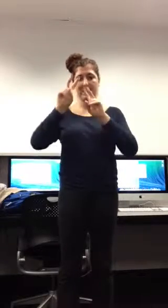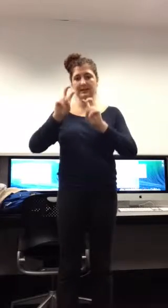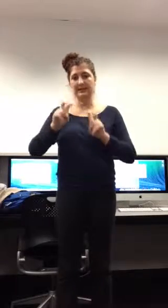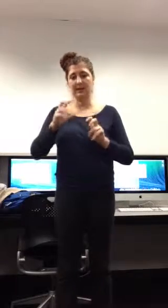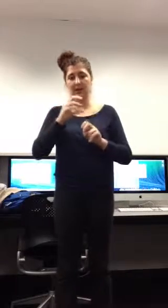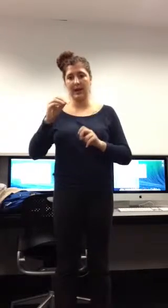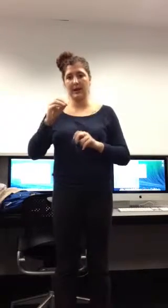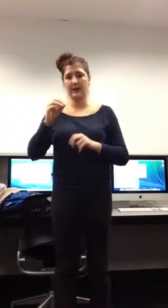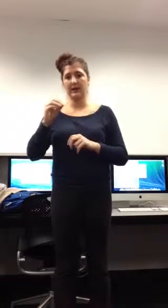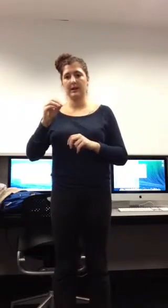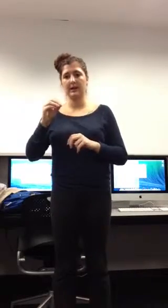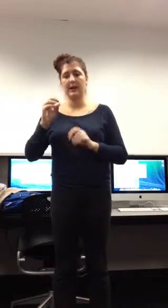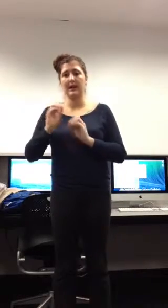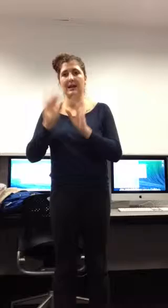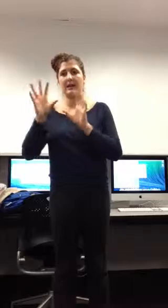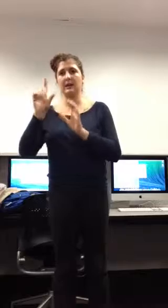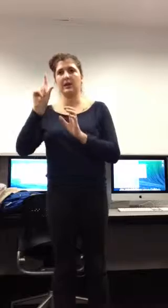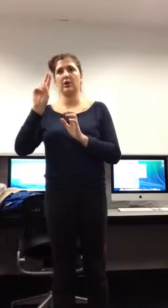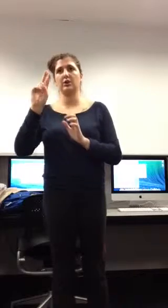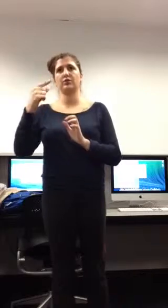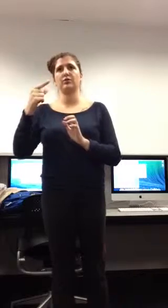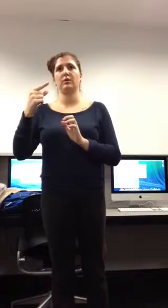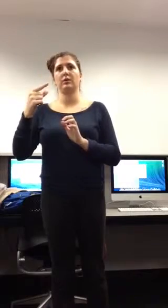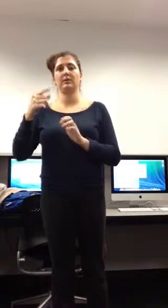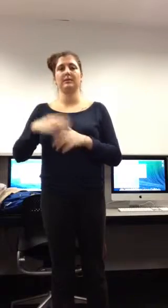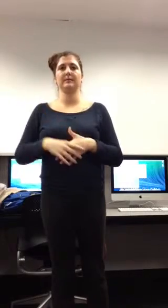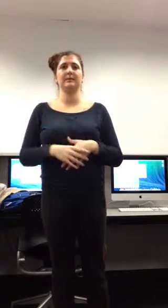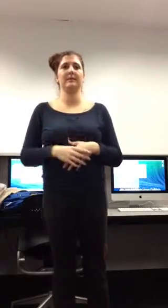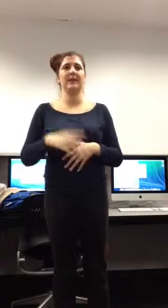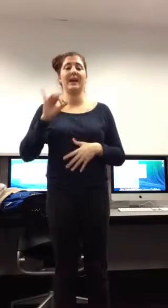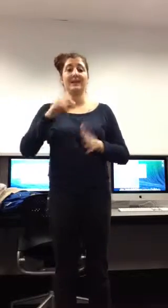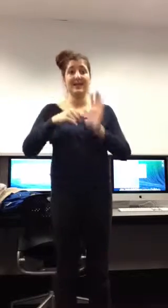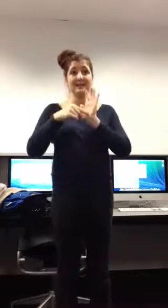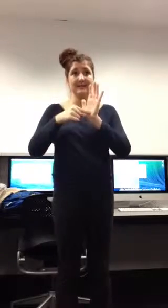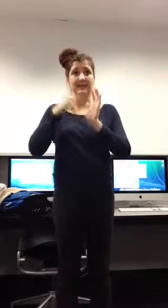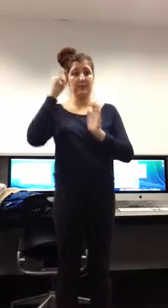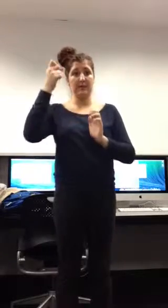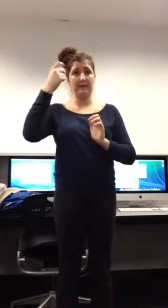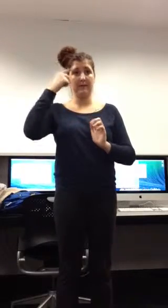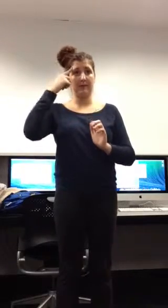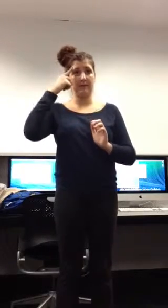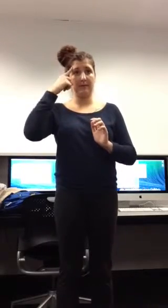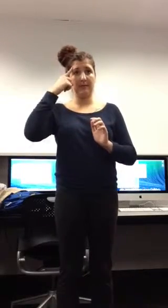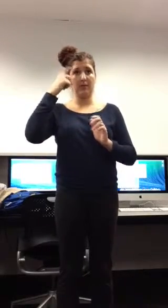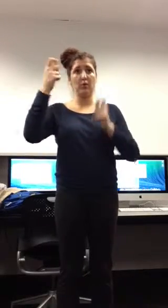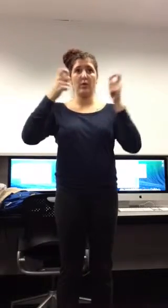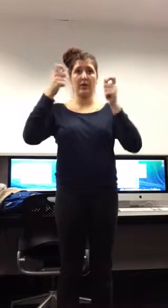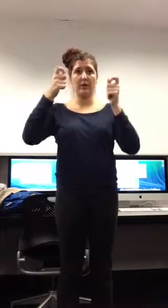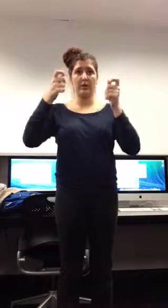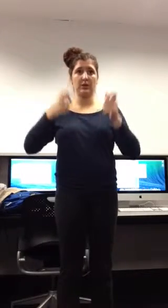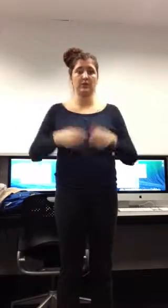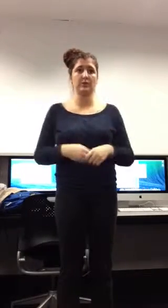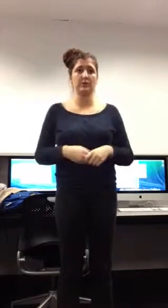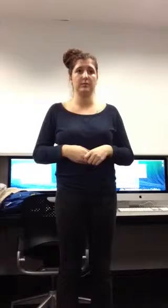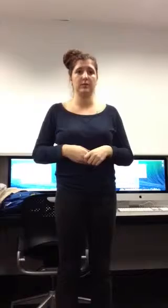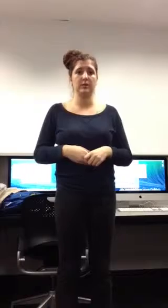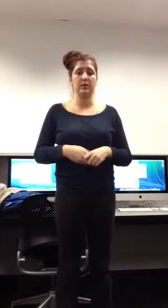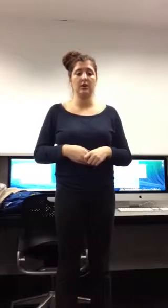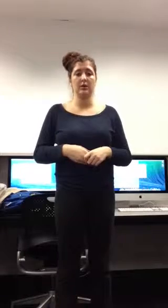was passed. That's an example of government regulation. Mm-hmm. But remember, government regulation can